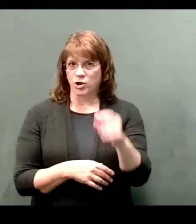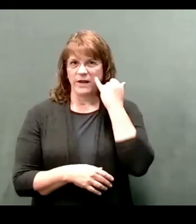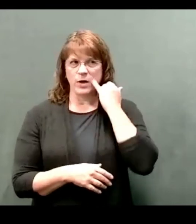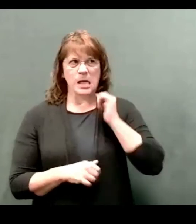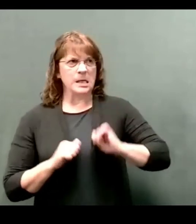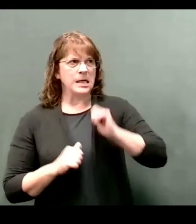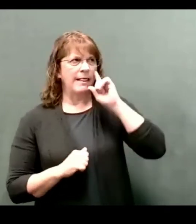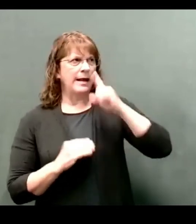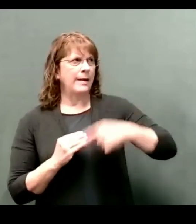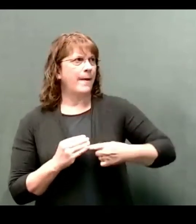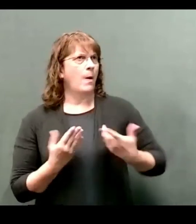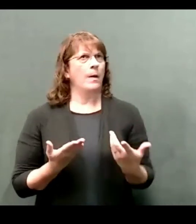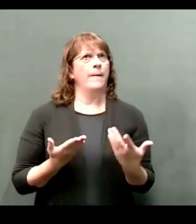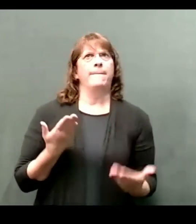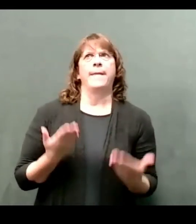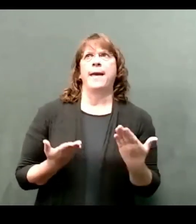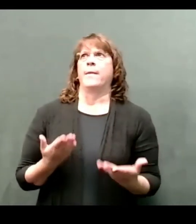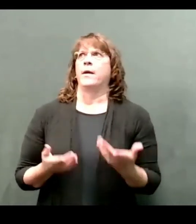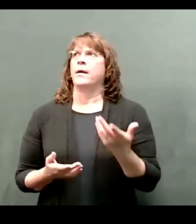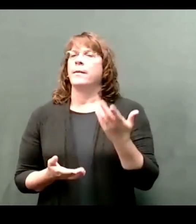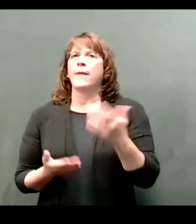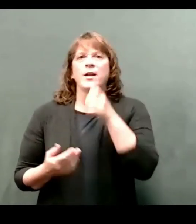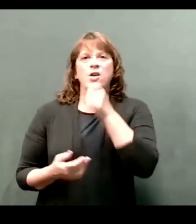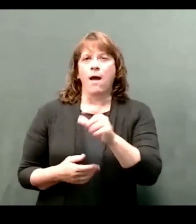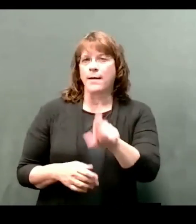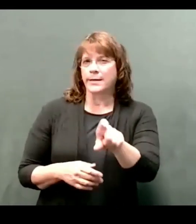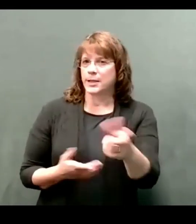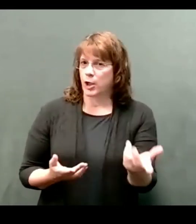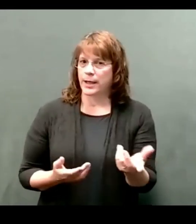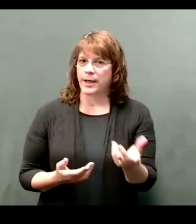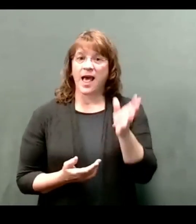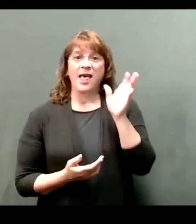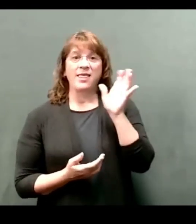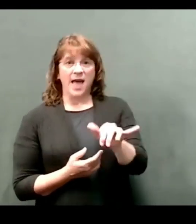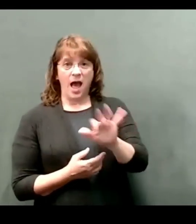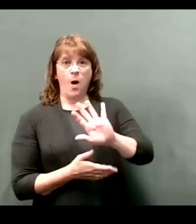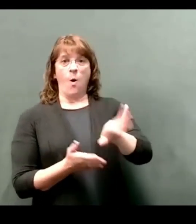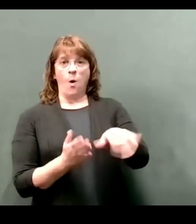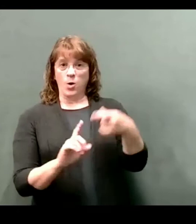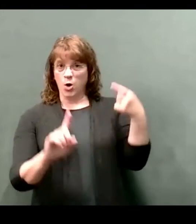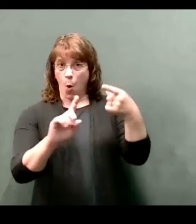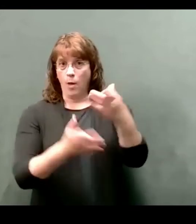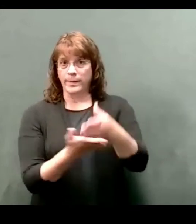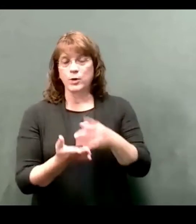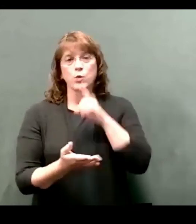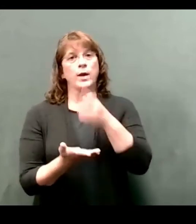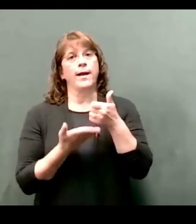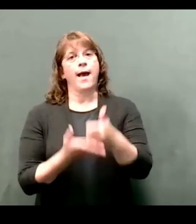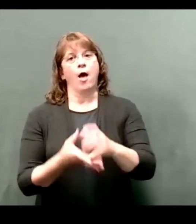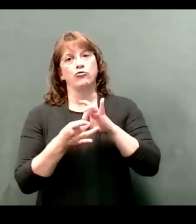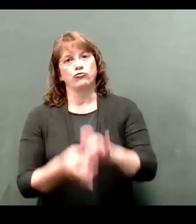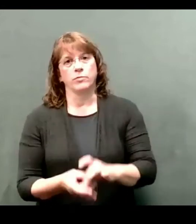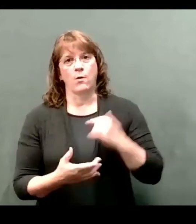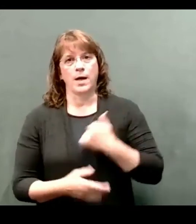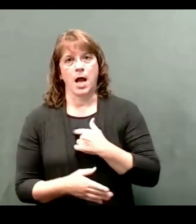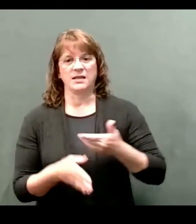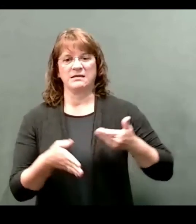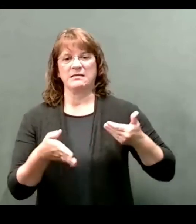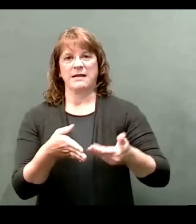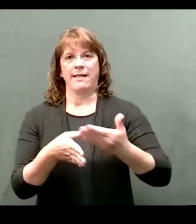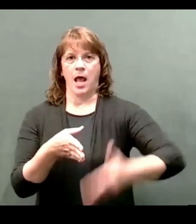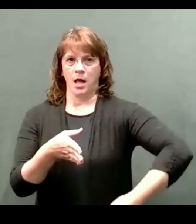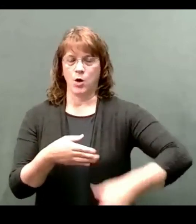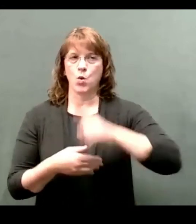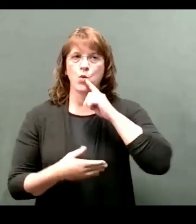of thinking about what may or may not be necessary. This goal piece is going to be helpful in grounding us and bringing us back at the end. So